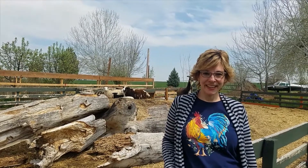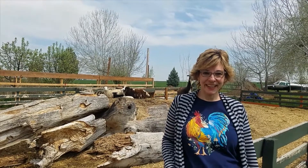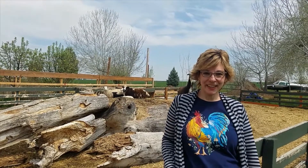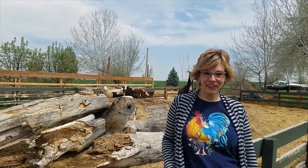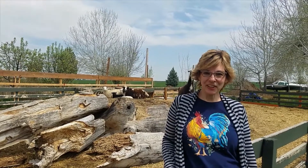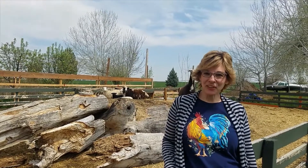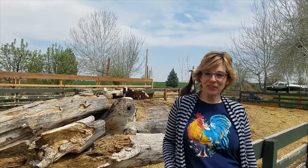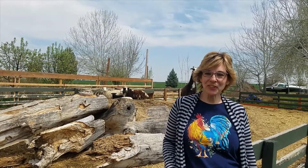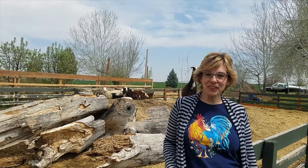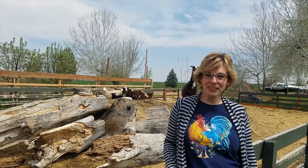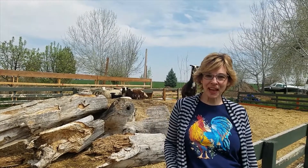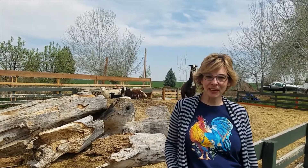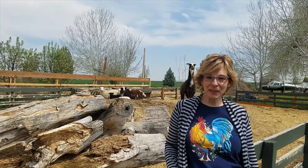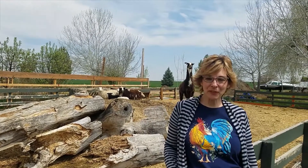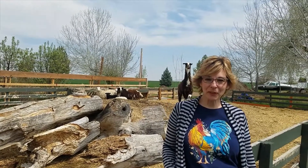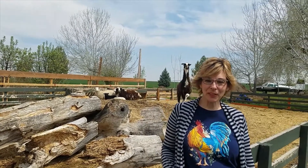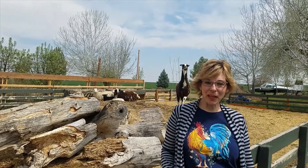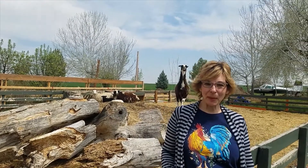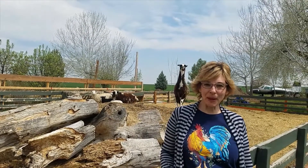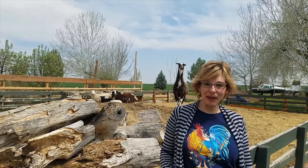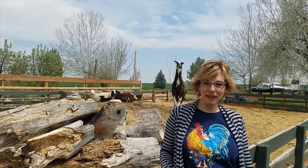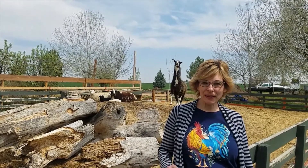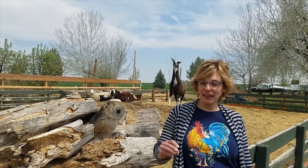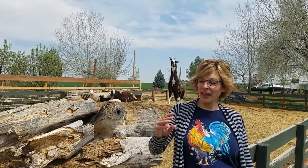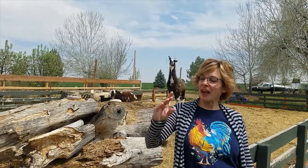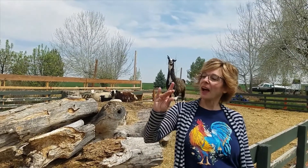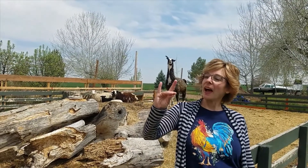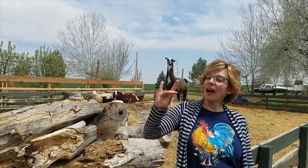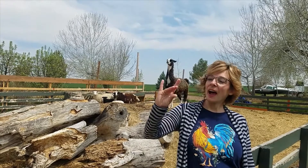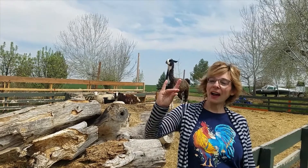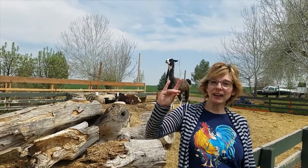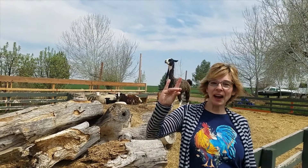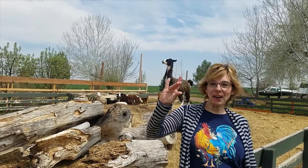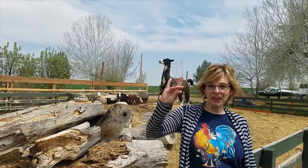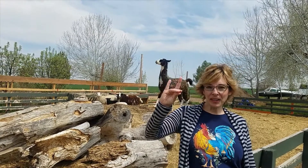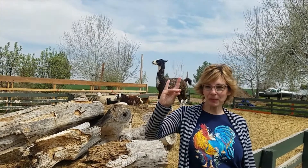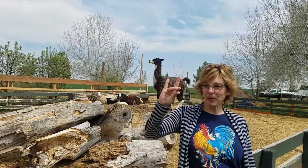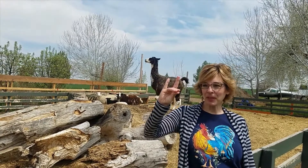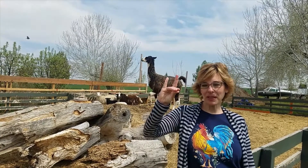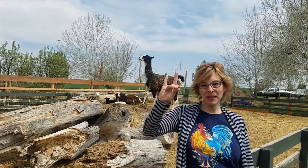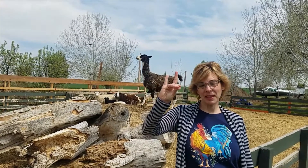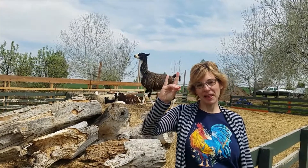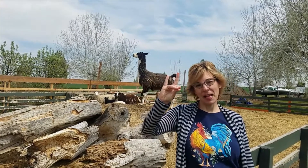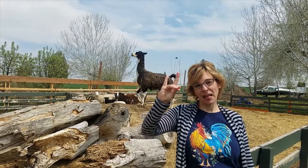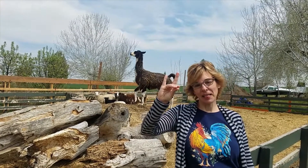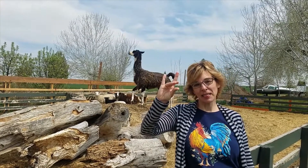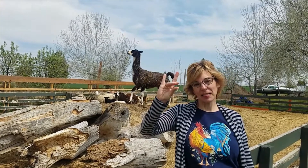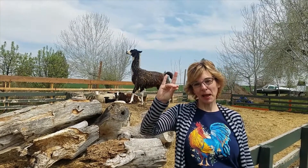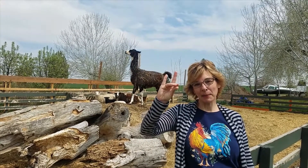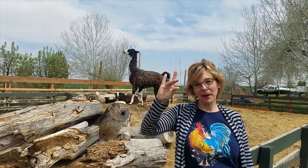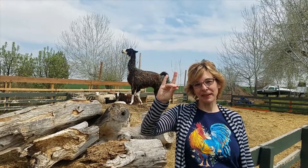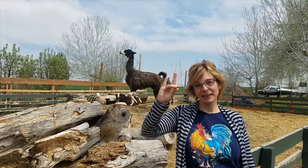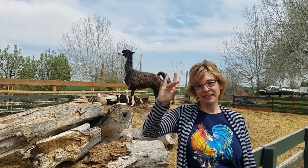Here's how you do the sign for llama, our guard animal. Llama.